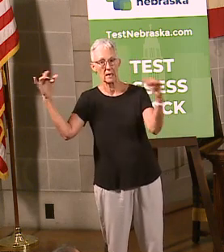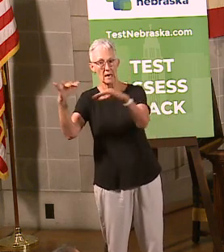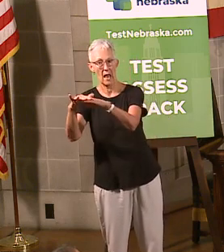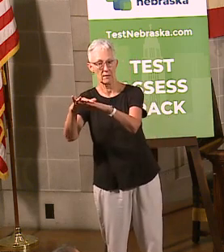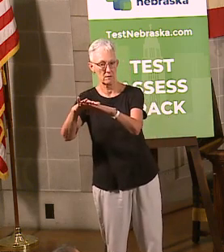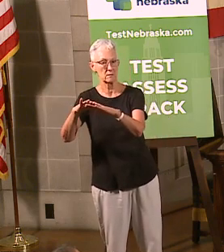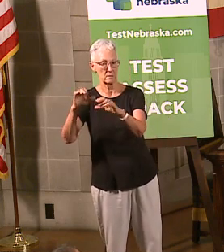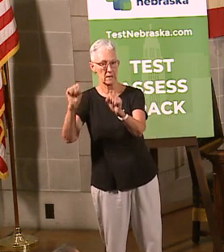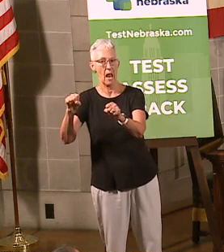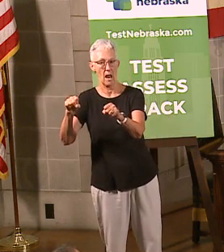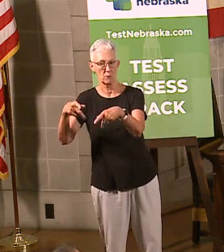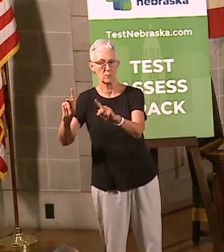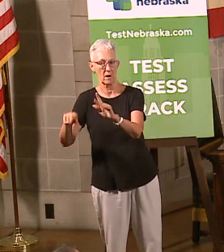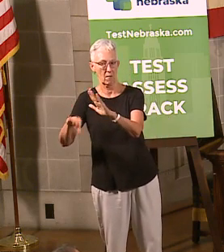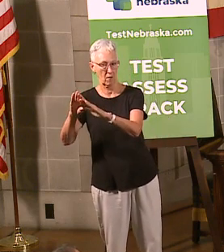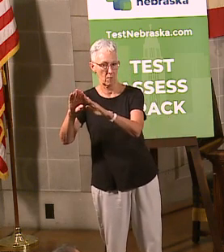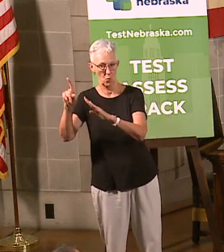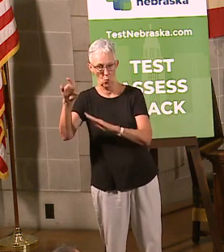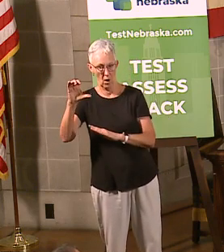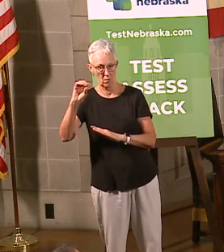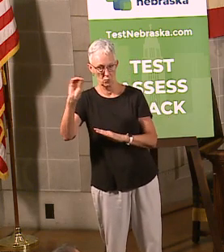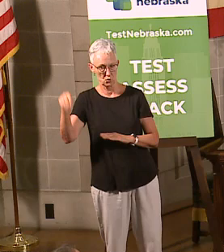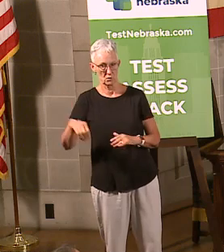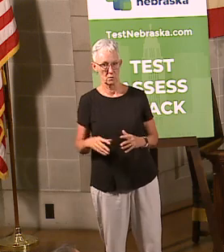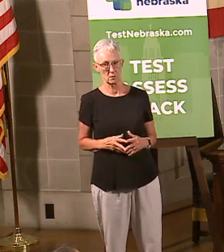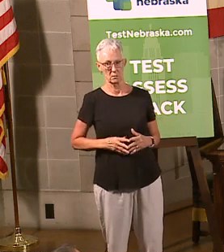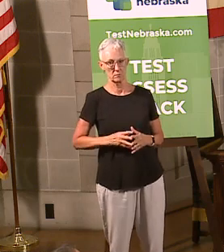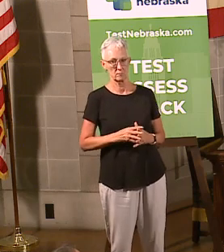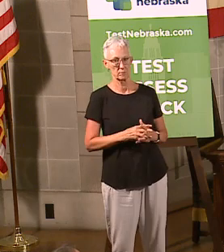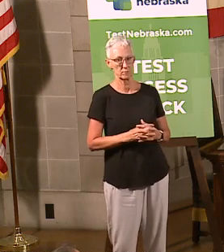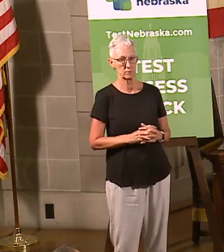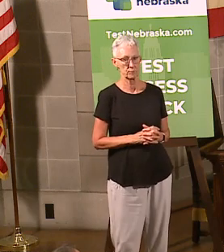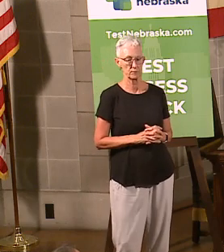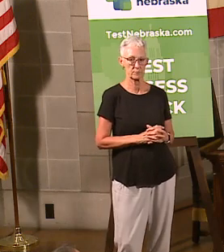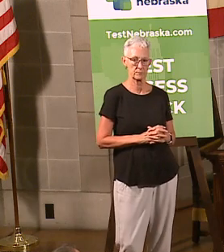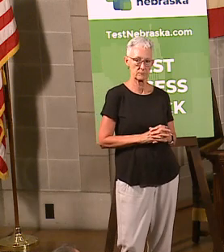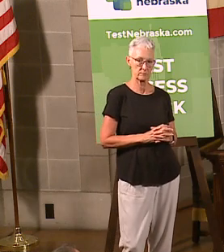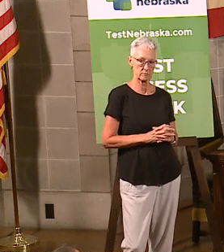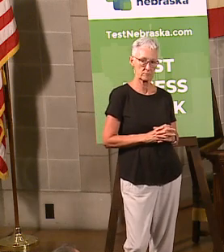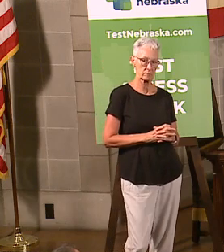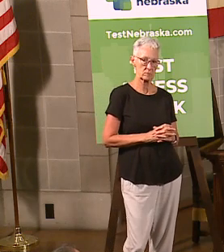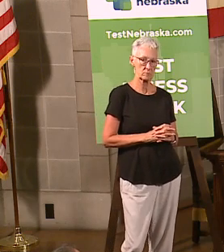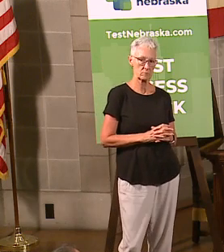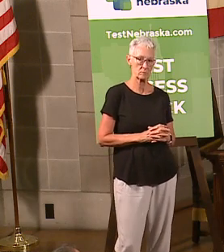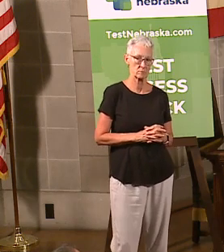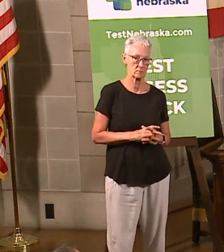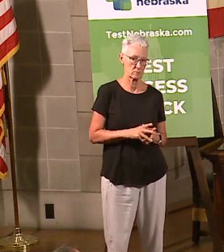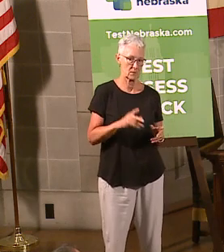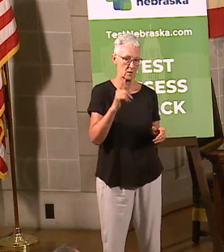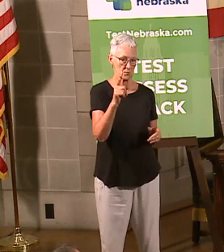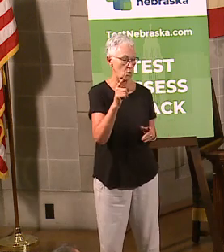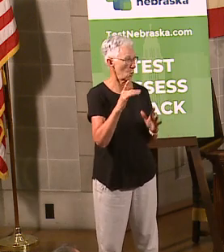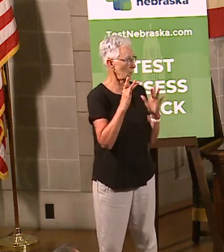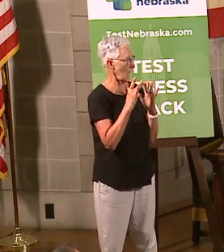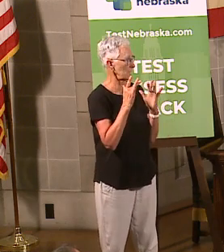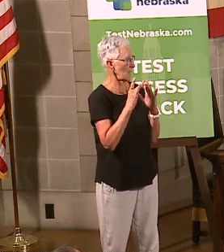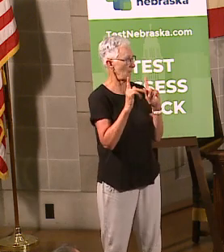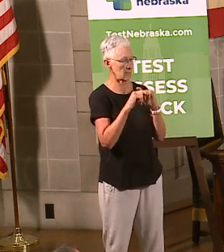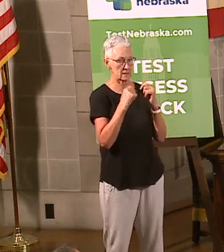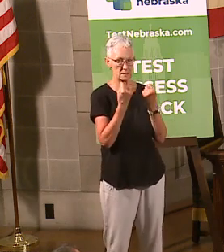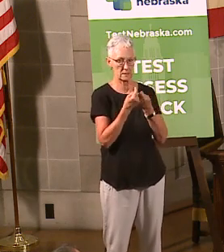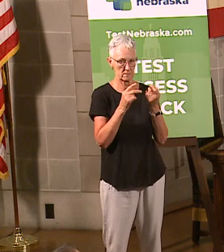Yeah, Brandon. So on the handout, it says the contact team sports are allowed July 1st, just from my understanding, so that's football, soccer, wrestling.